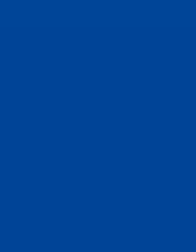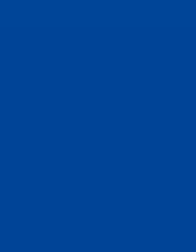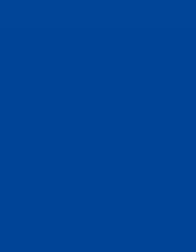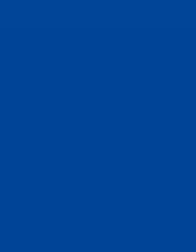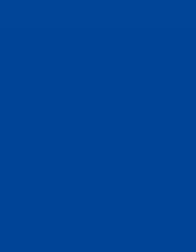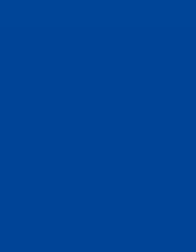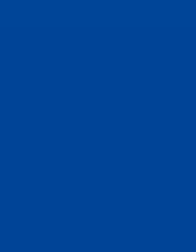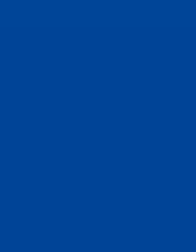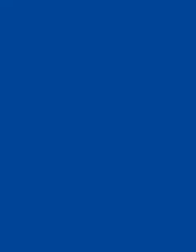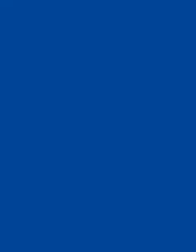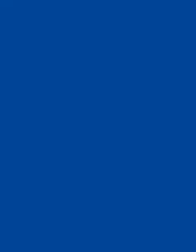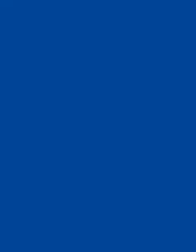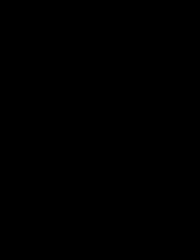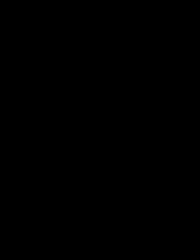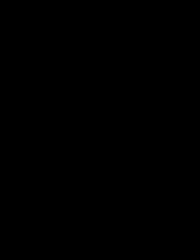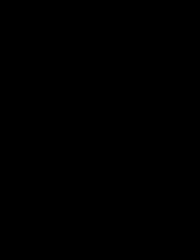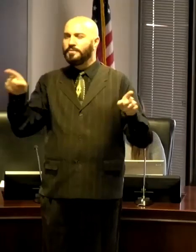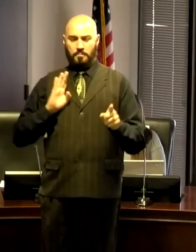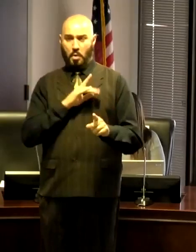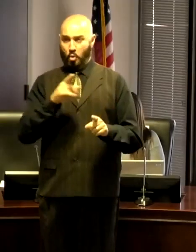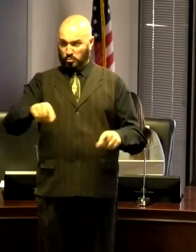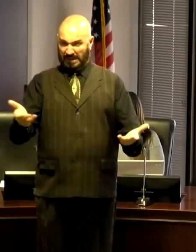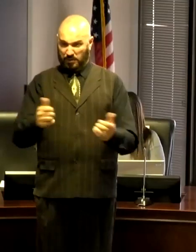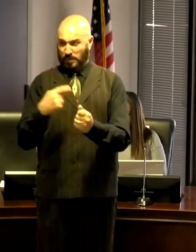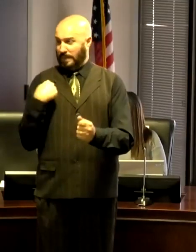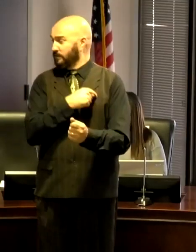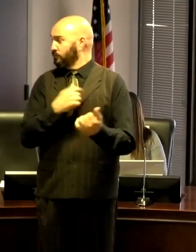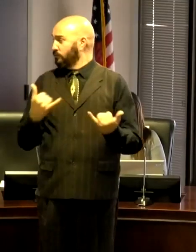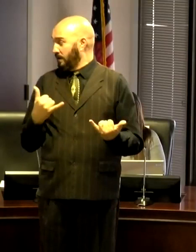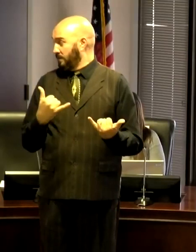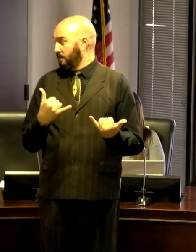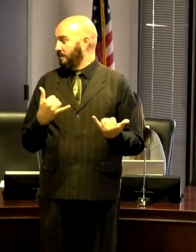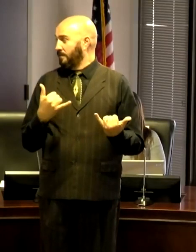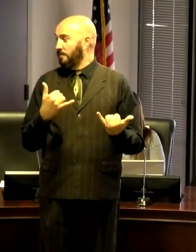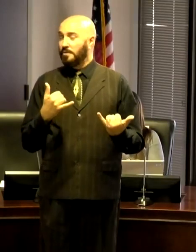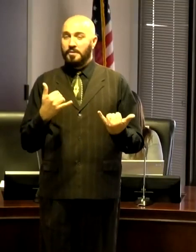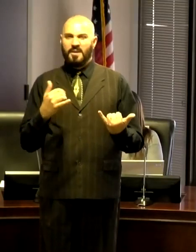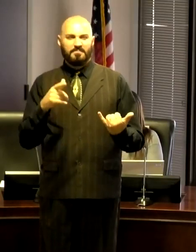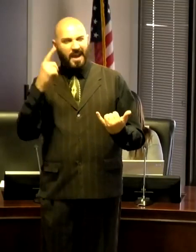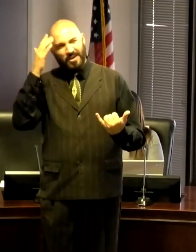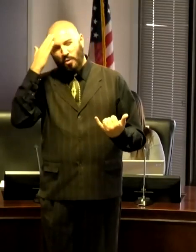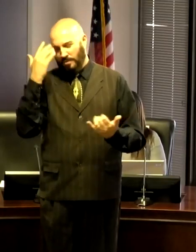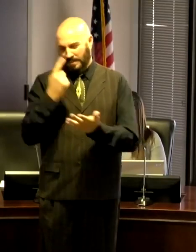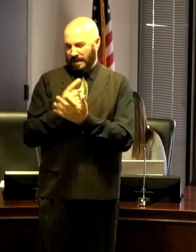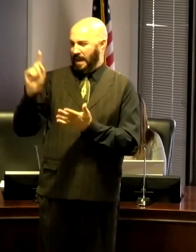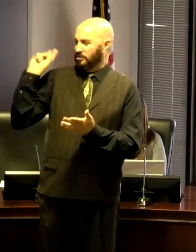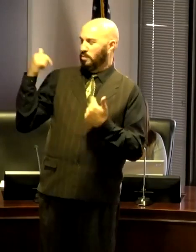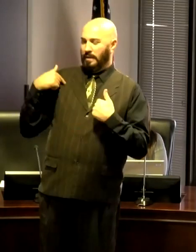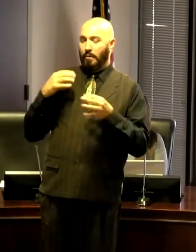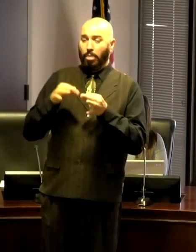the board members for being with us today, but also your flexibility on the meeting date this month as we kind of juggled around a state holiday last week. Appreciate that flexibility.